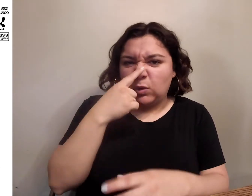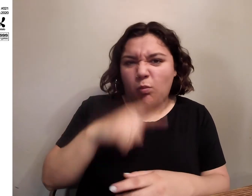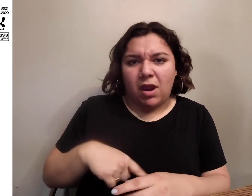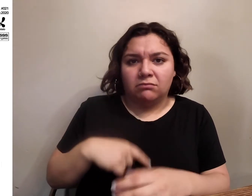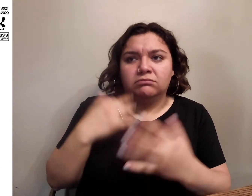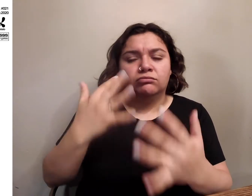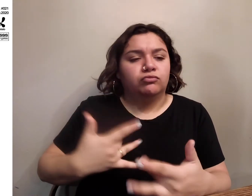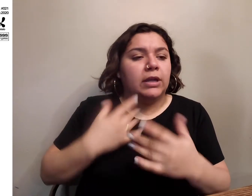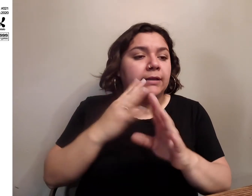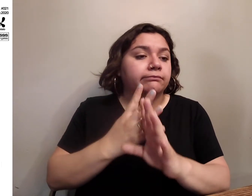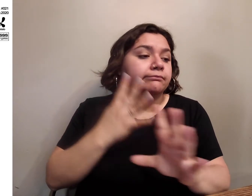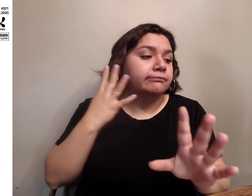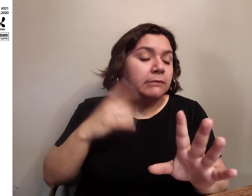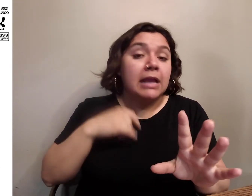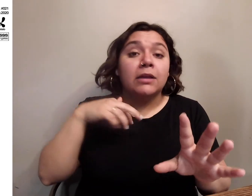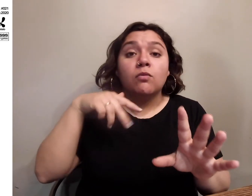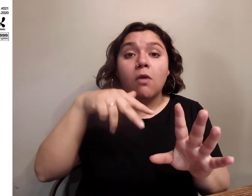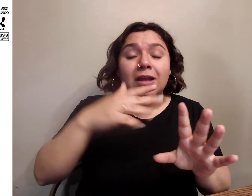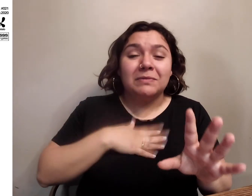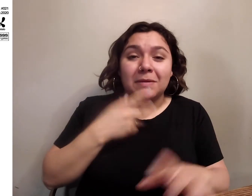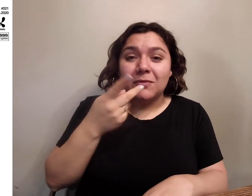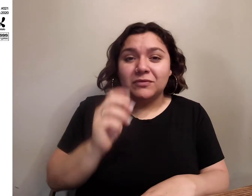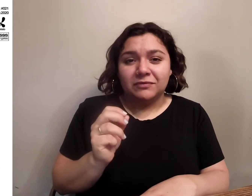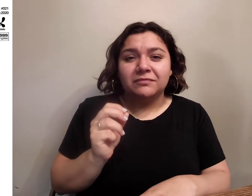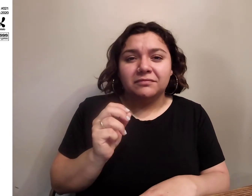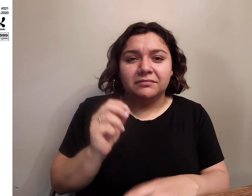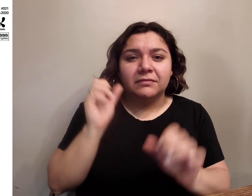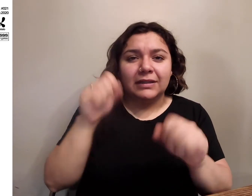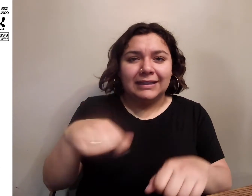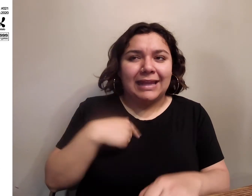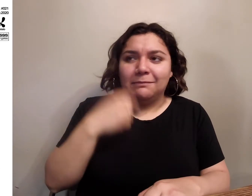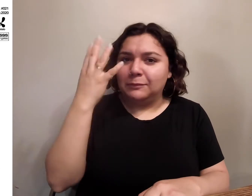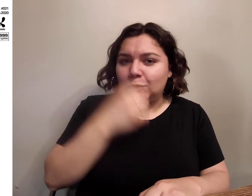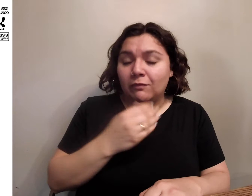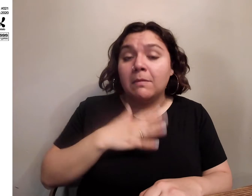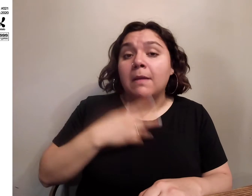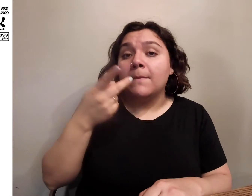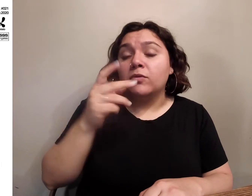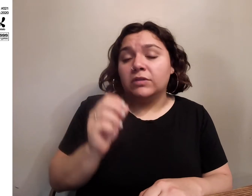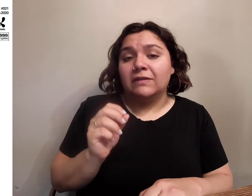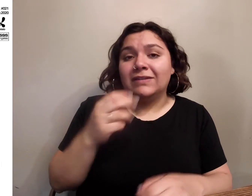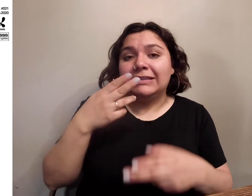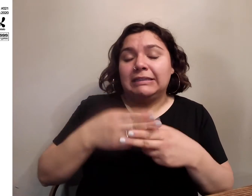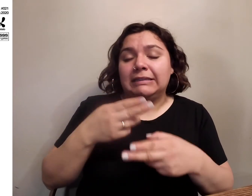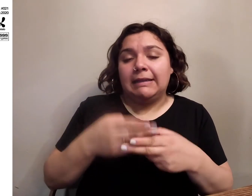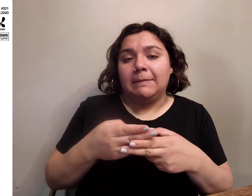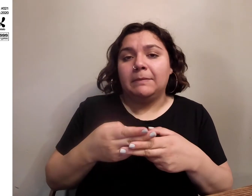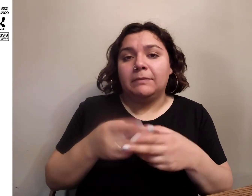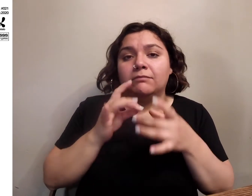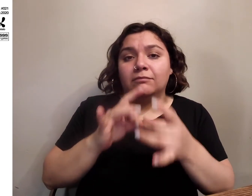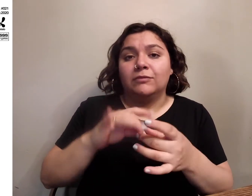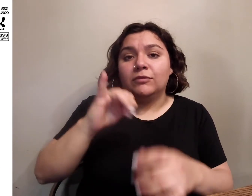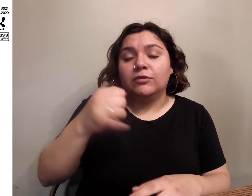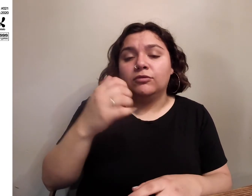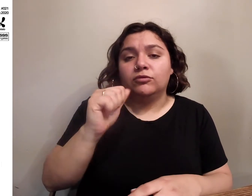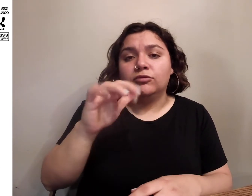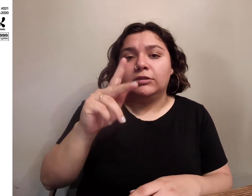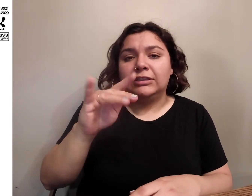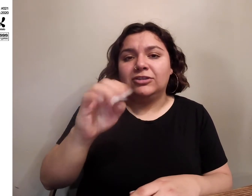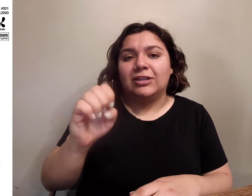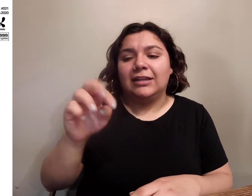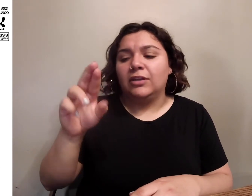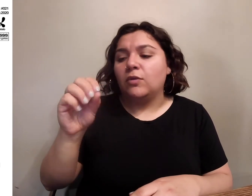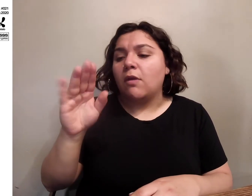in the line. I can walk to my post office, which is lovely. My post office is named after Jackie Robinson, who grew